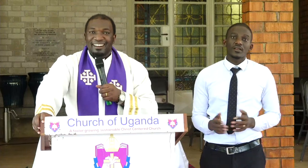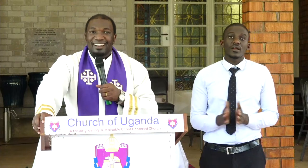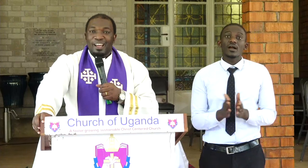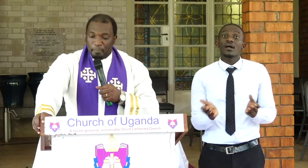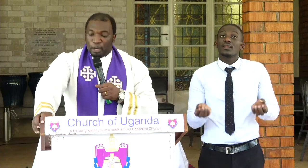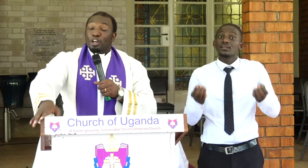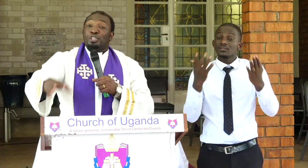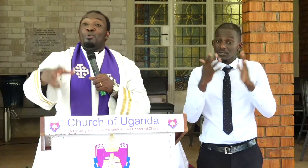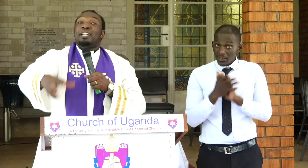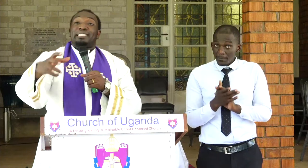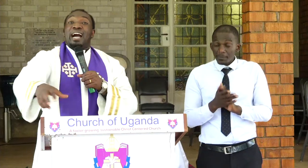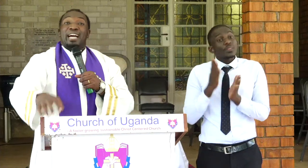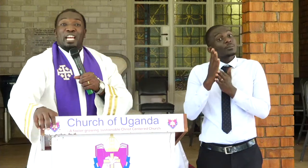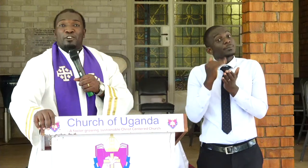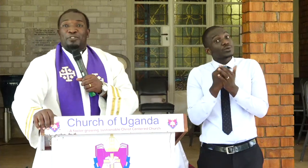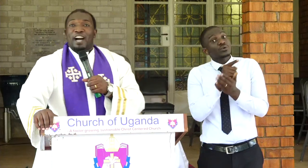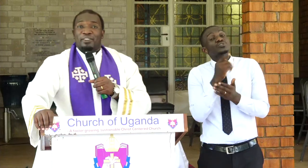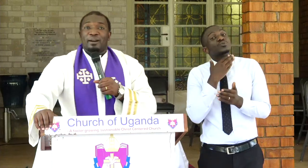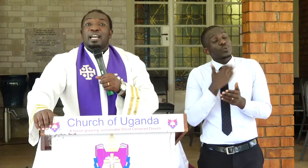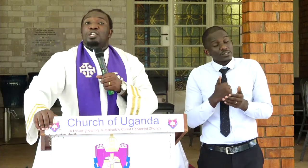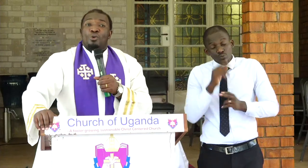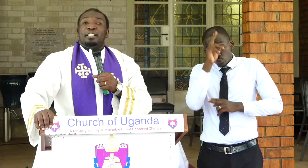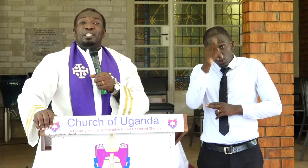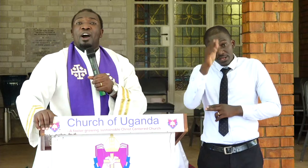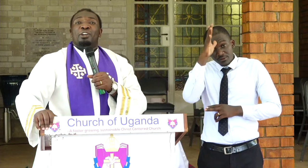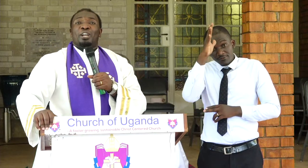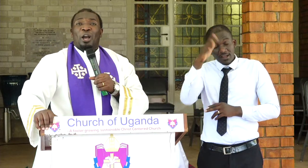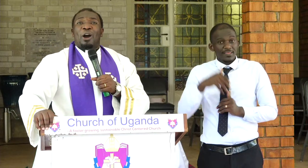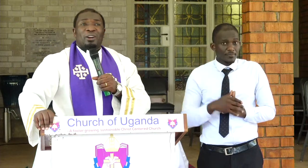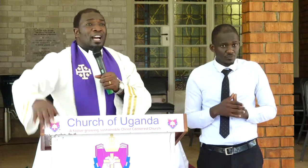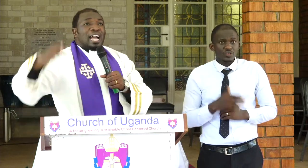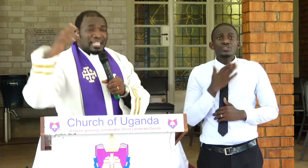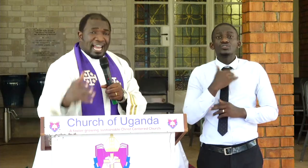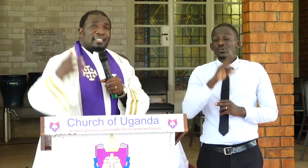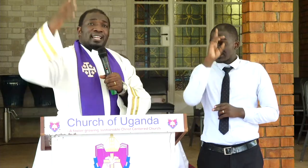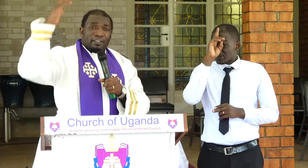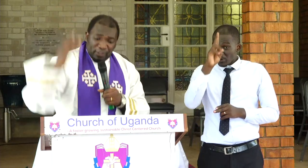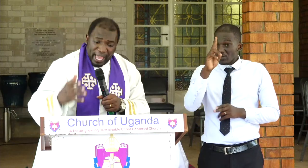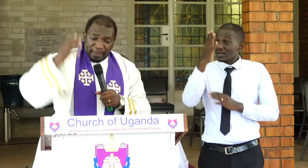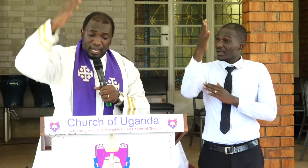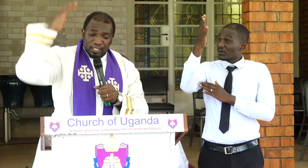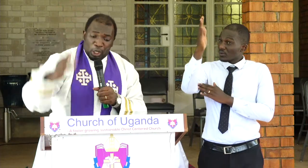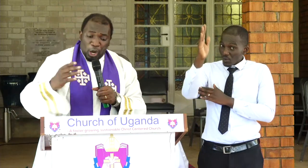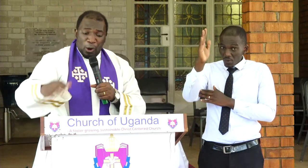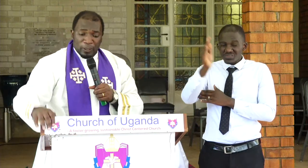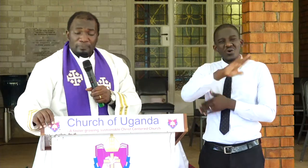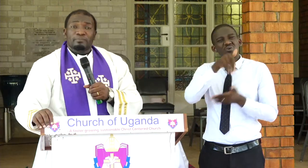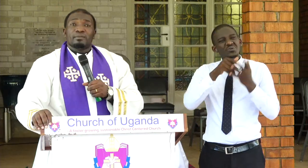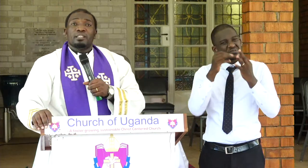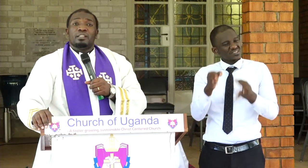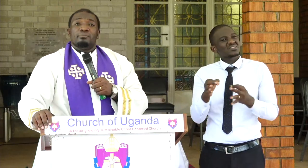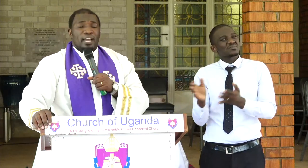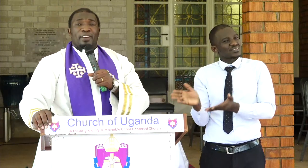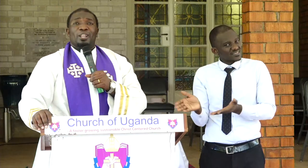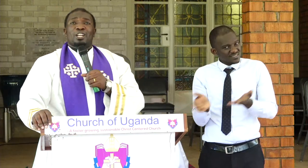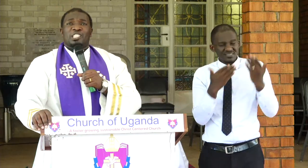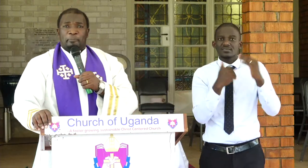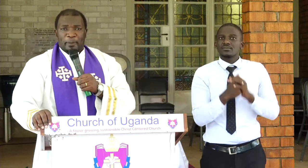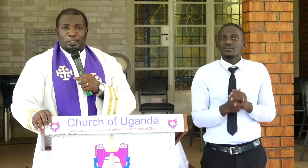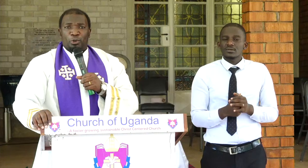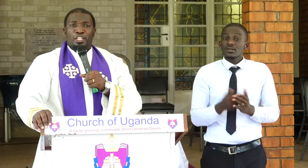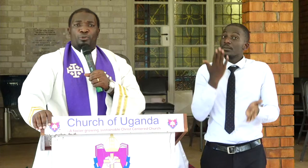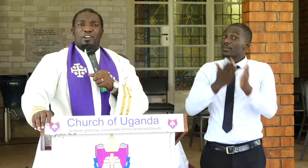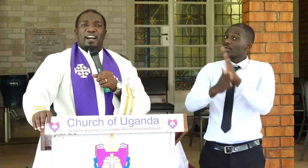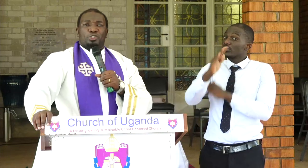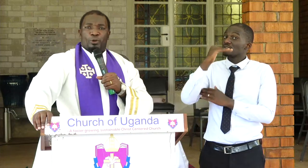Hallelujah. Because you want to honor your Father, you want to honor God, let them go. May the Lord